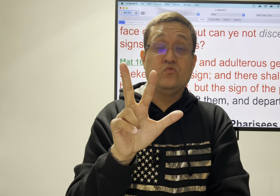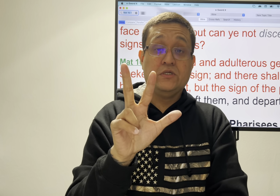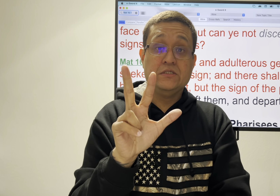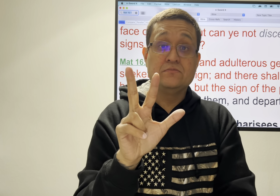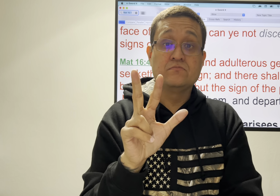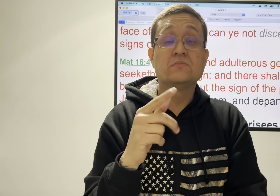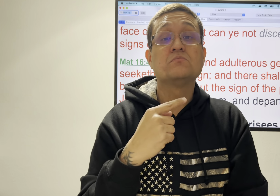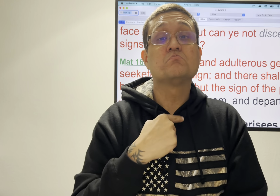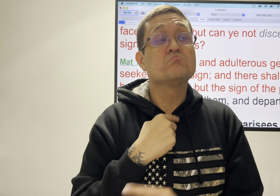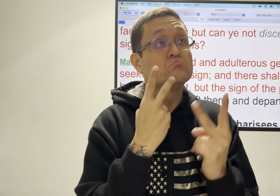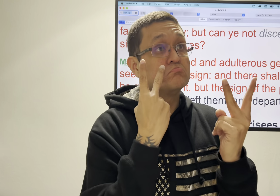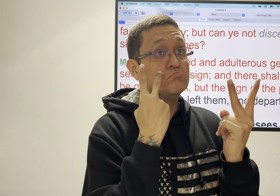And in today's time,